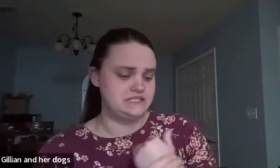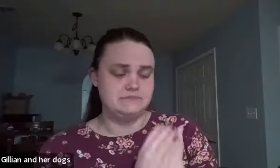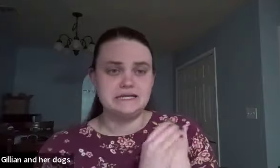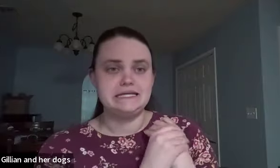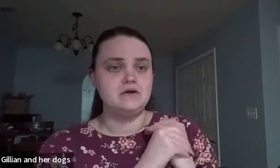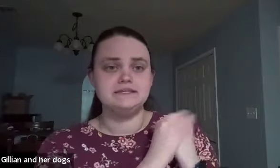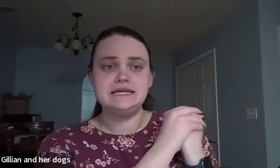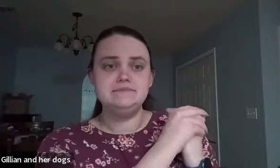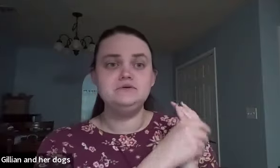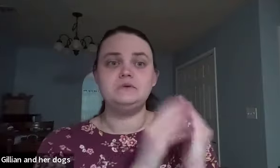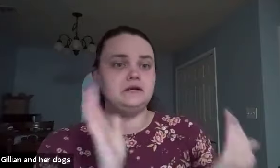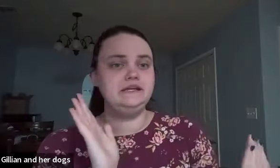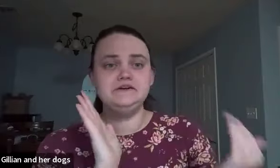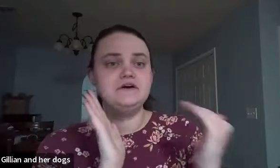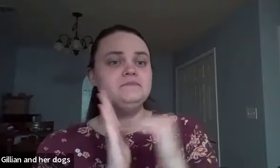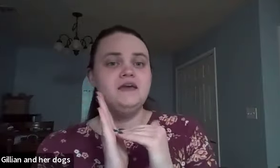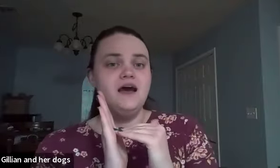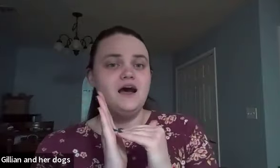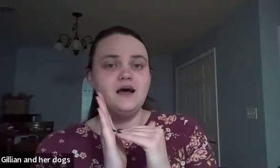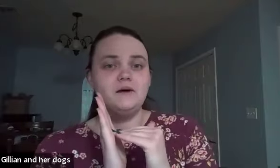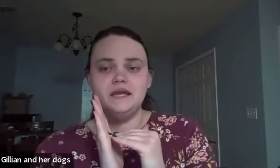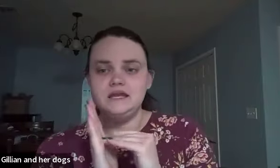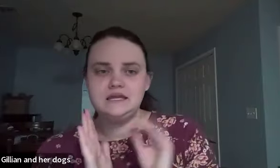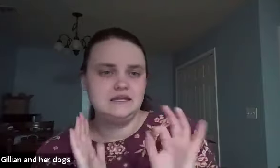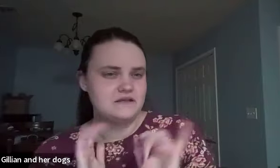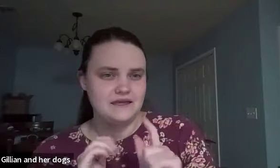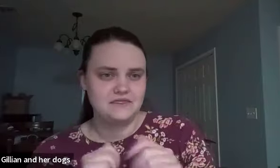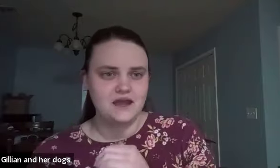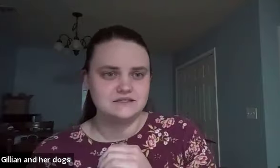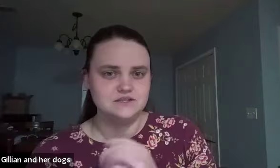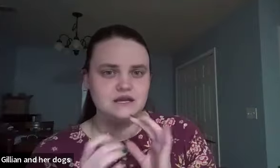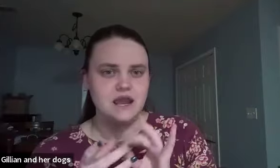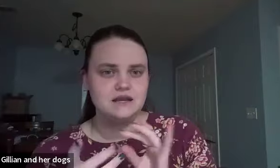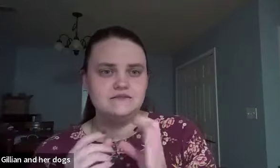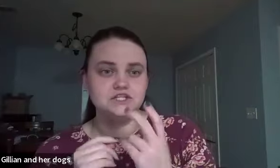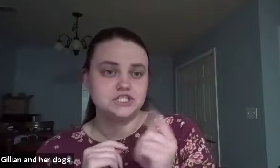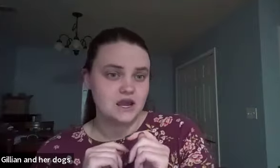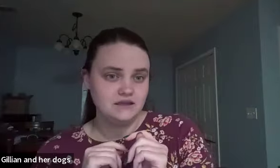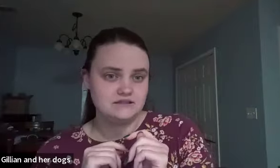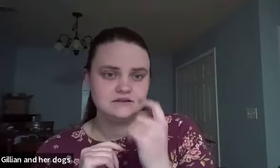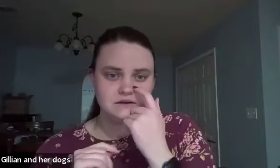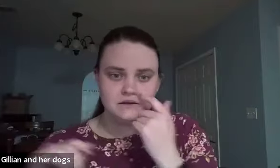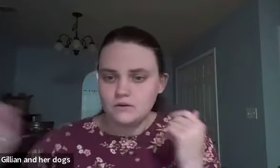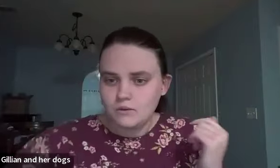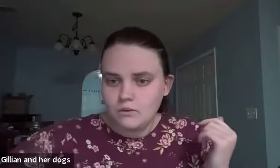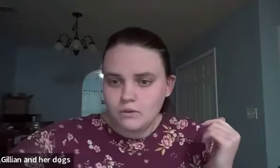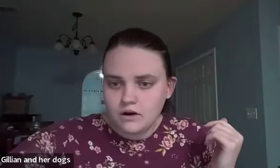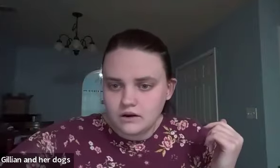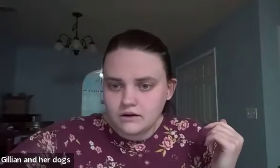just hit my hand on the table. We're good here though. Anything like that. You can add it in the chat